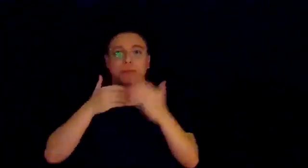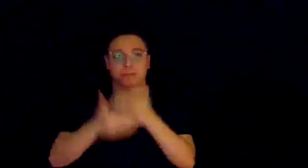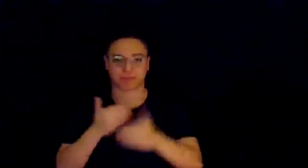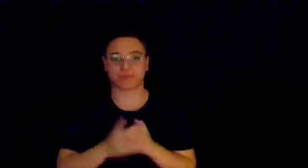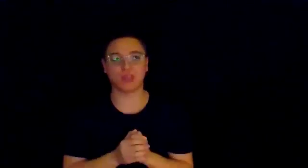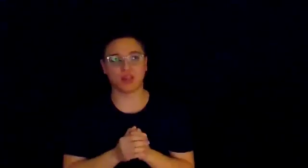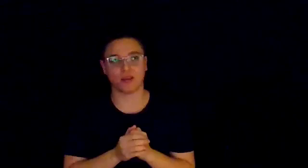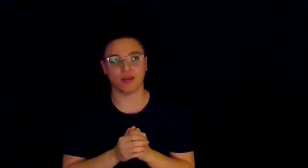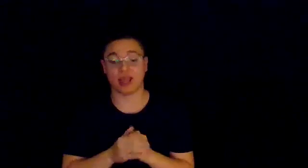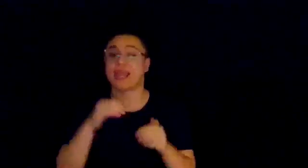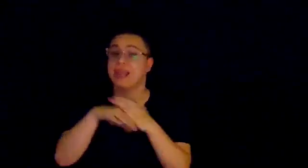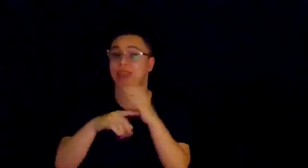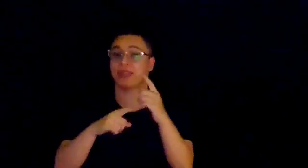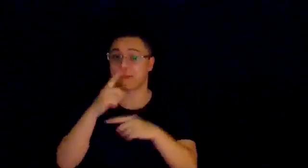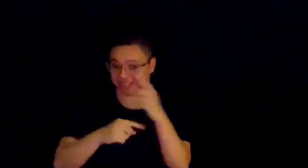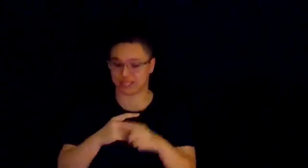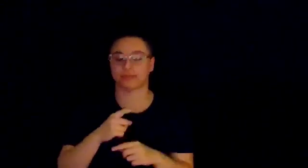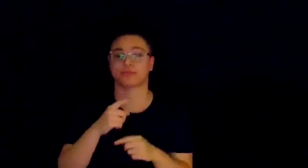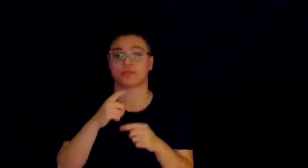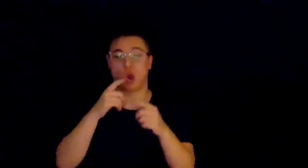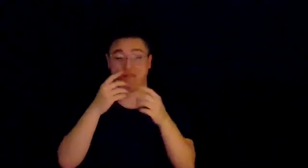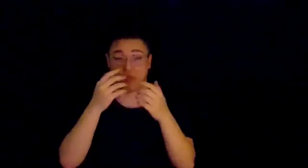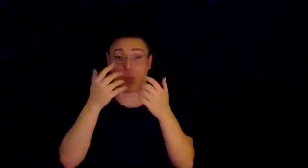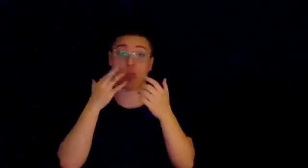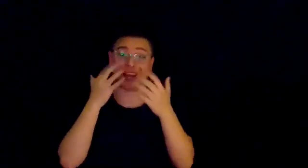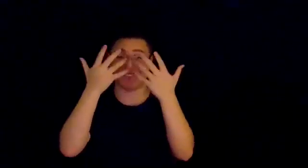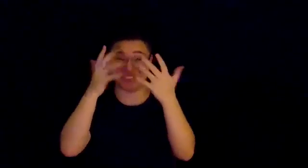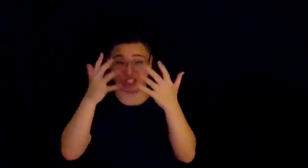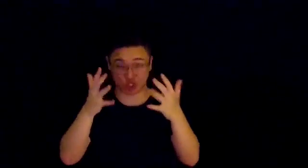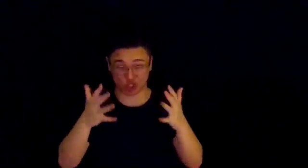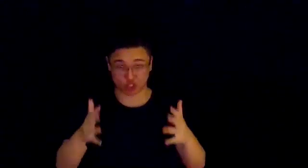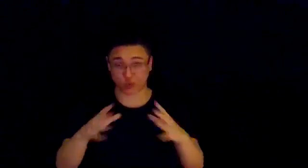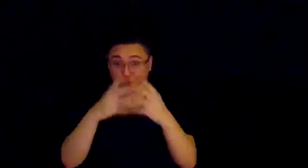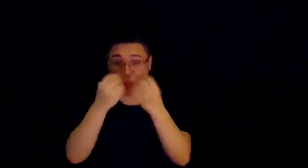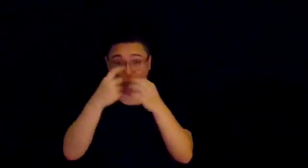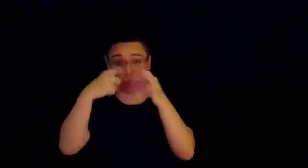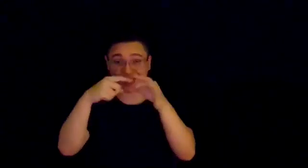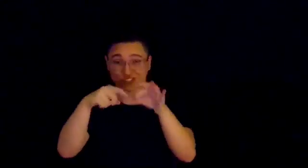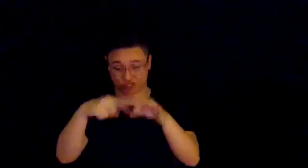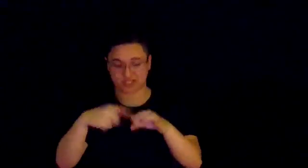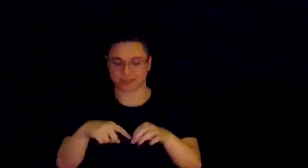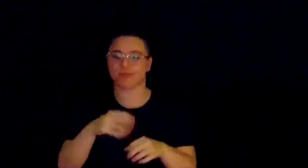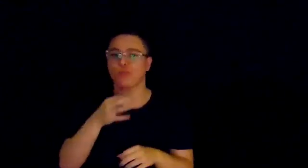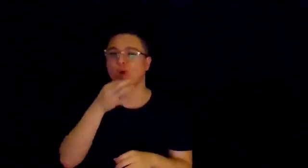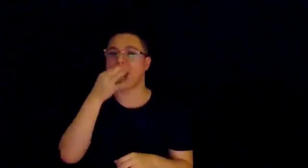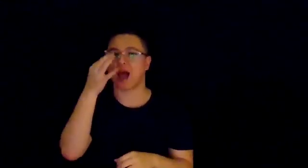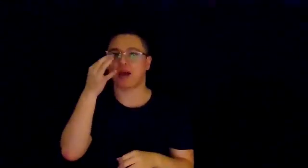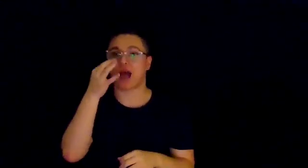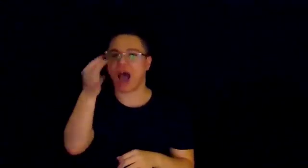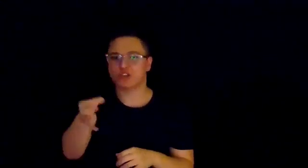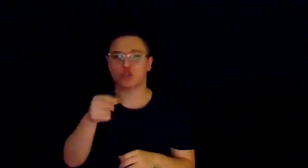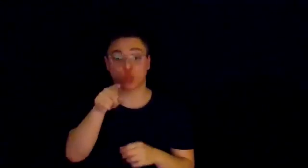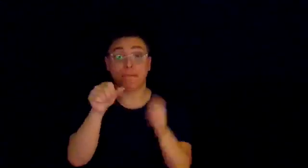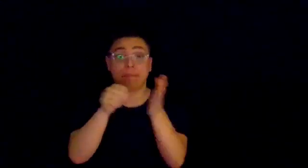Okay, cool. All right, moving on. In the meeting, when you've finished working out all the